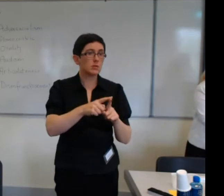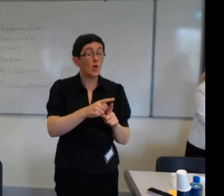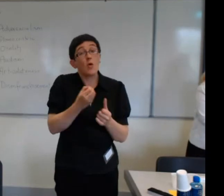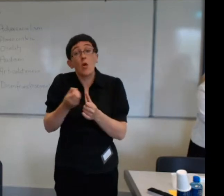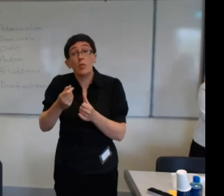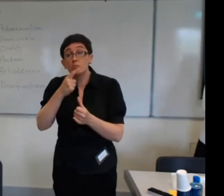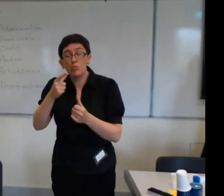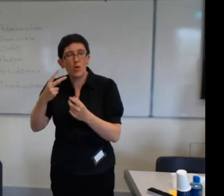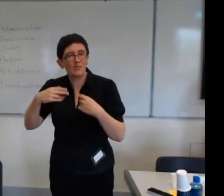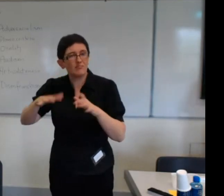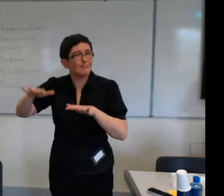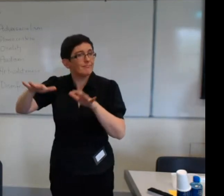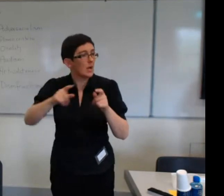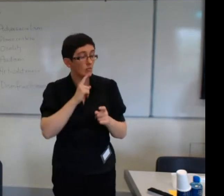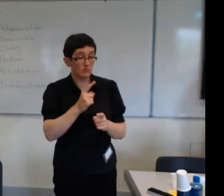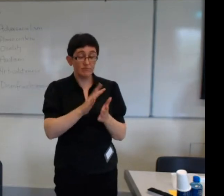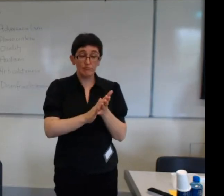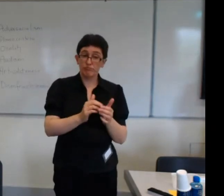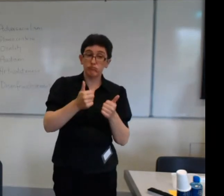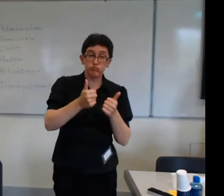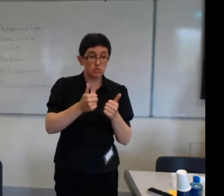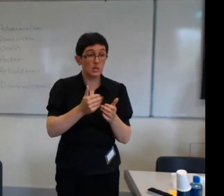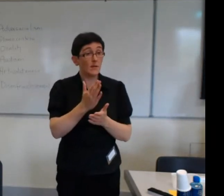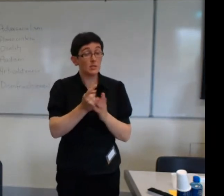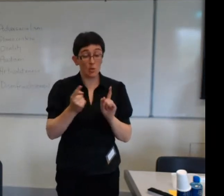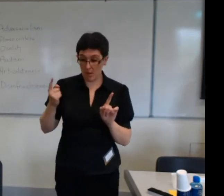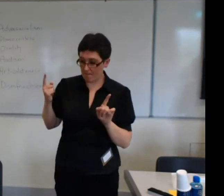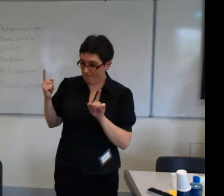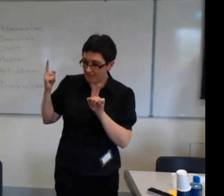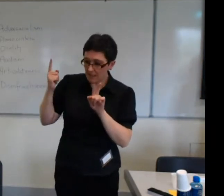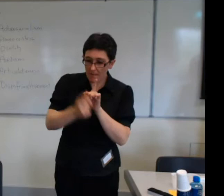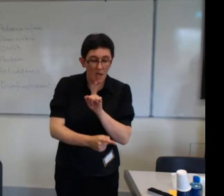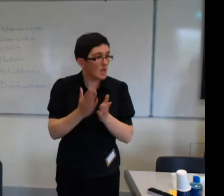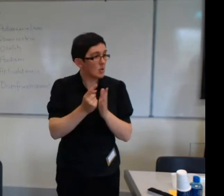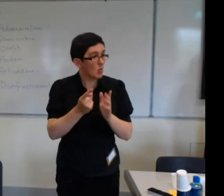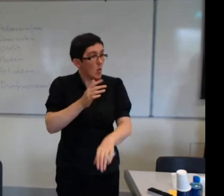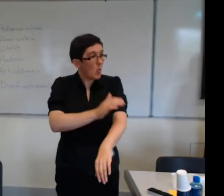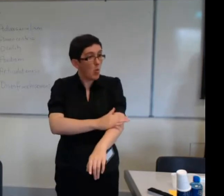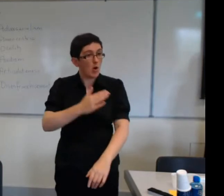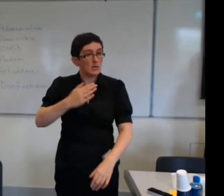languages. So if you're talking about somebody passed by me, you know, somebody walked by me, well,